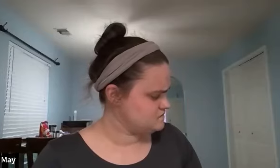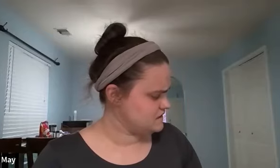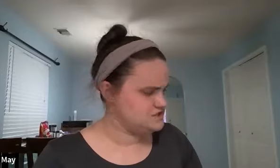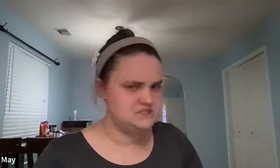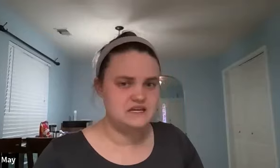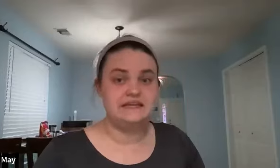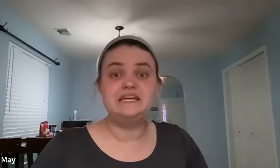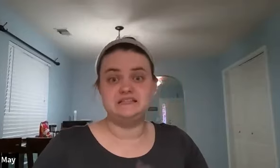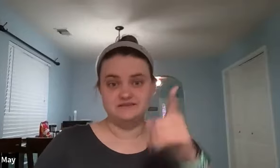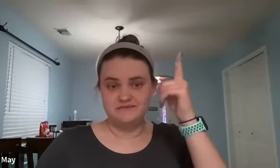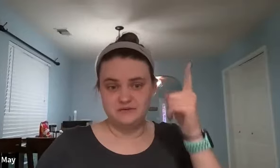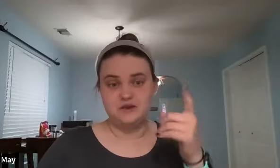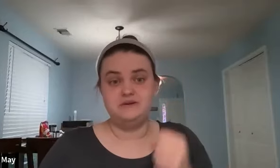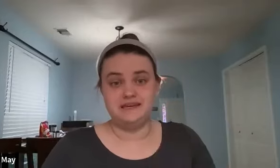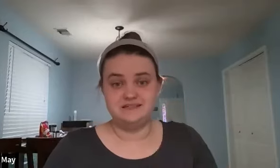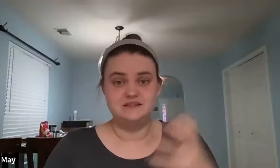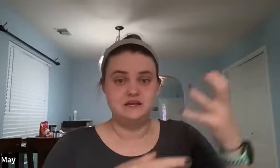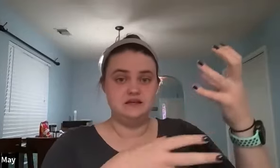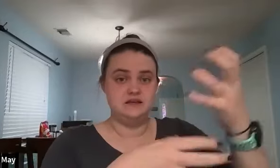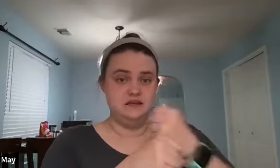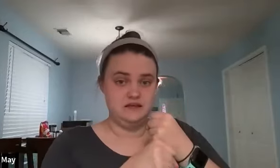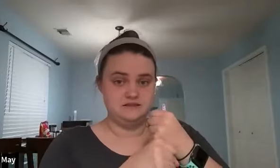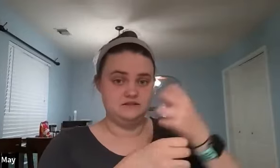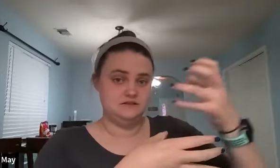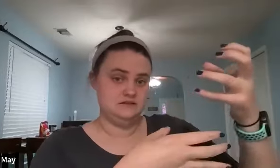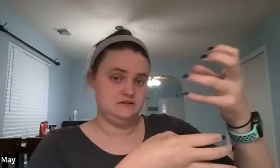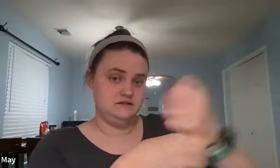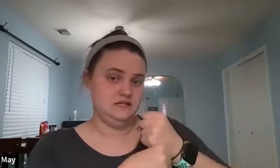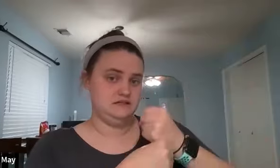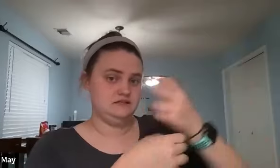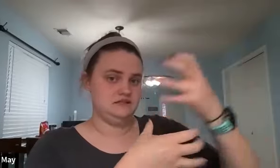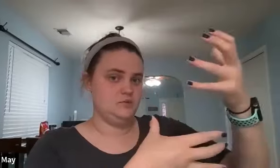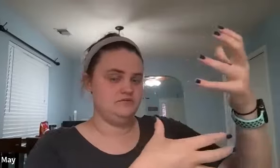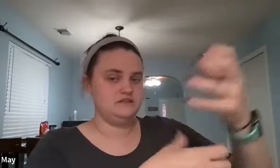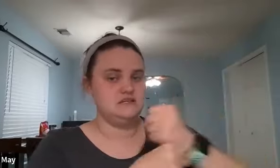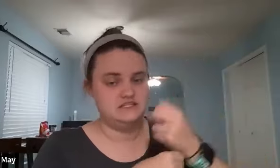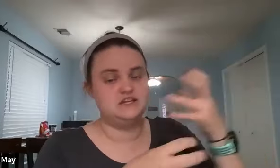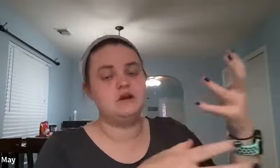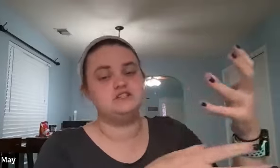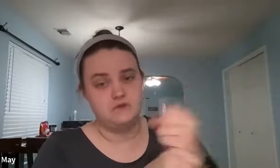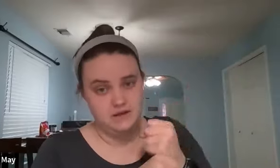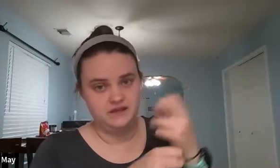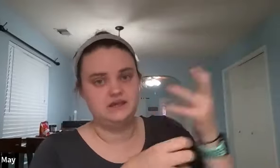I just said it. Get. There we go. Get. Get. Get. It's like open fist. Like it's like you're actually grabbing it.